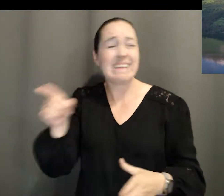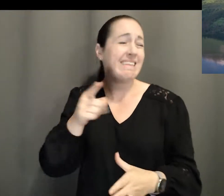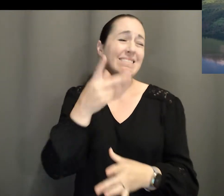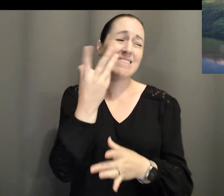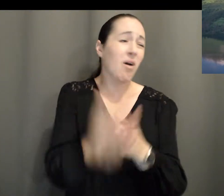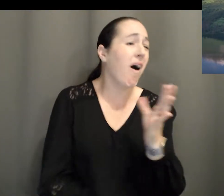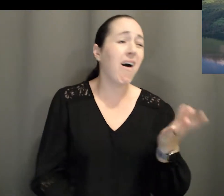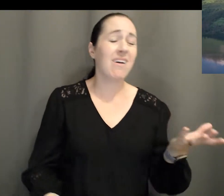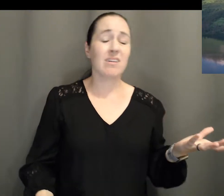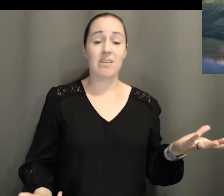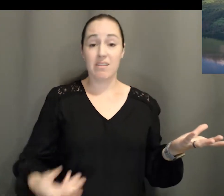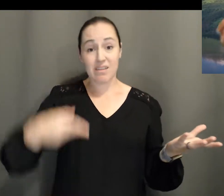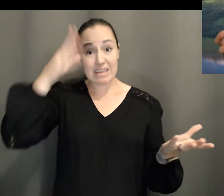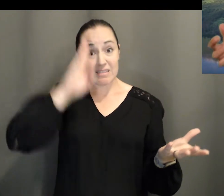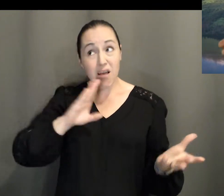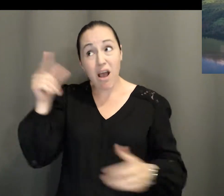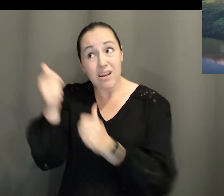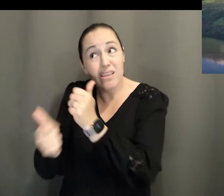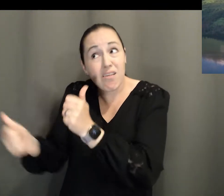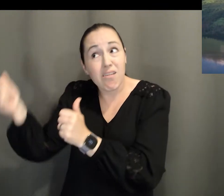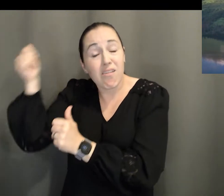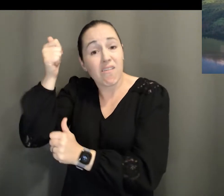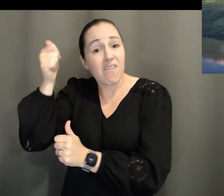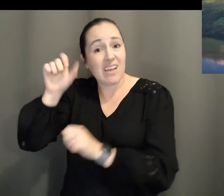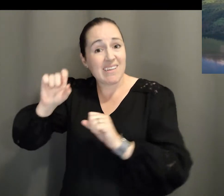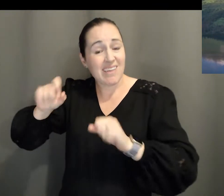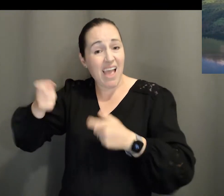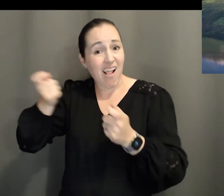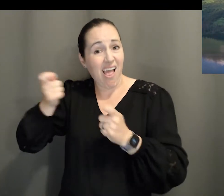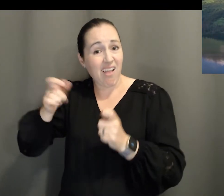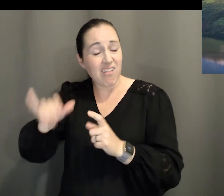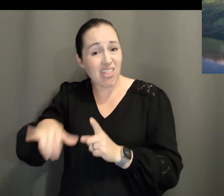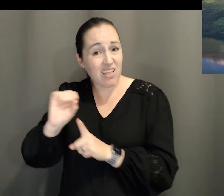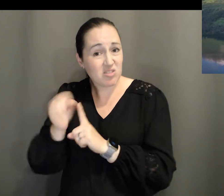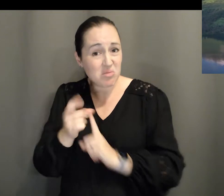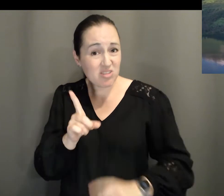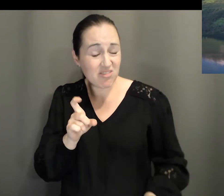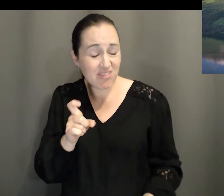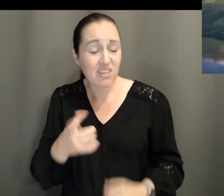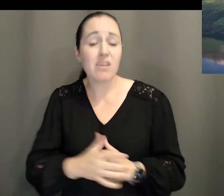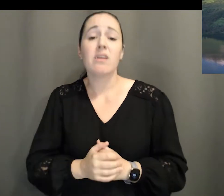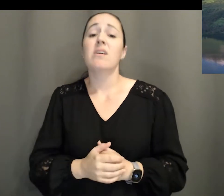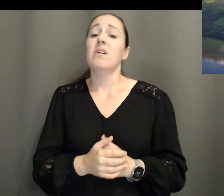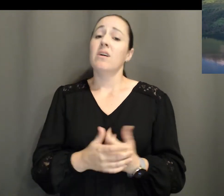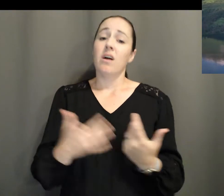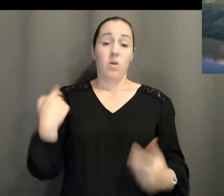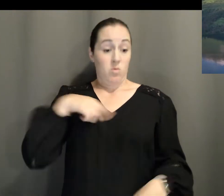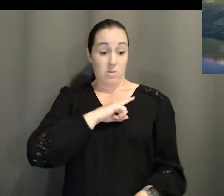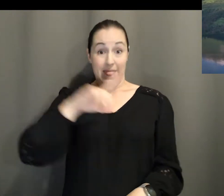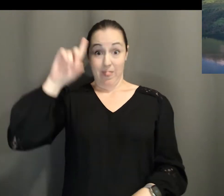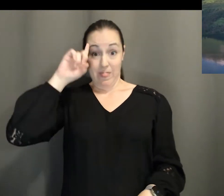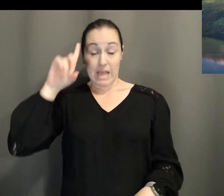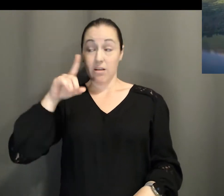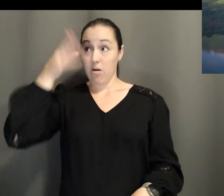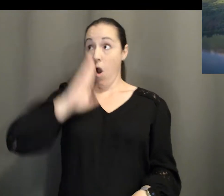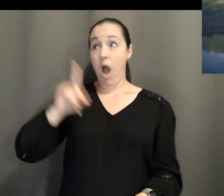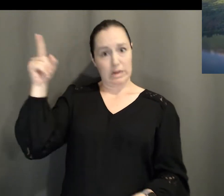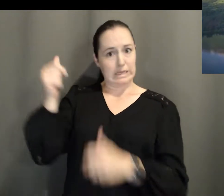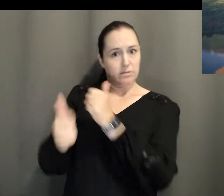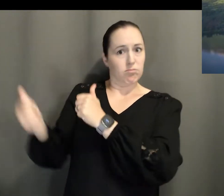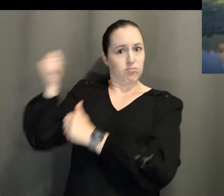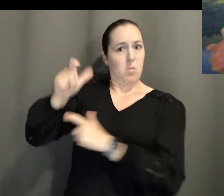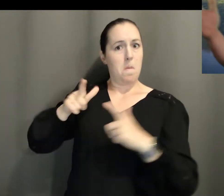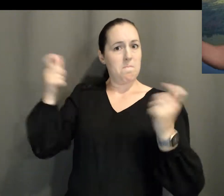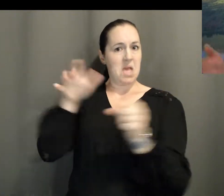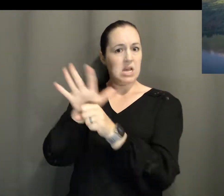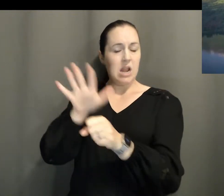saying, they're gone, he's gone. Is God big enough? In those situations, we're pretty